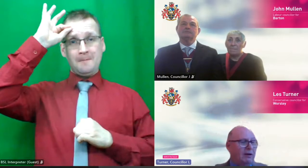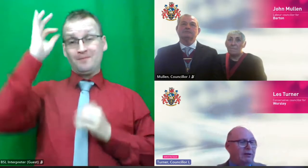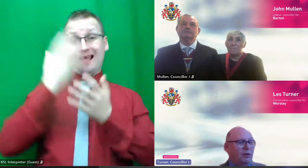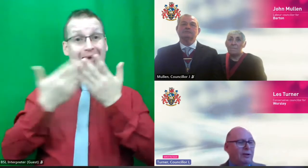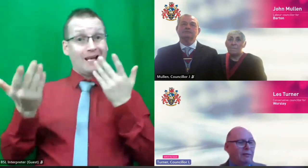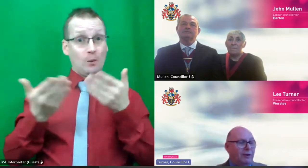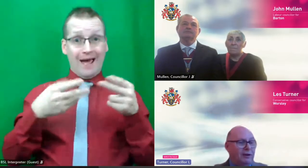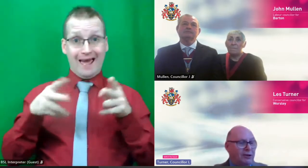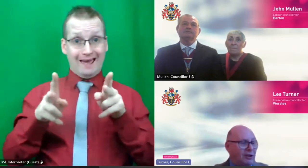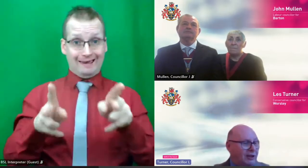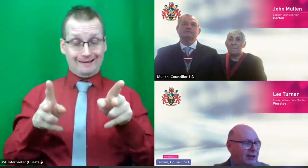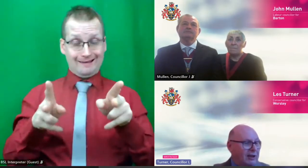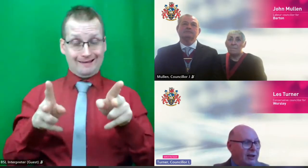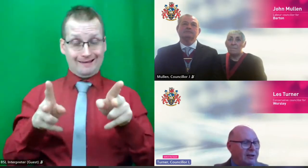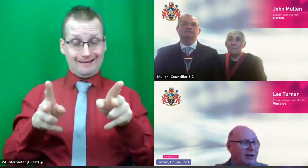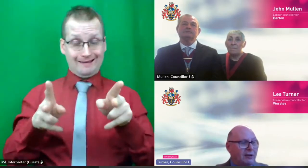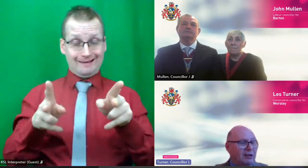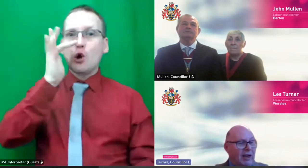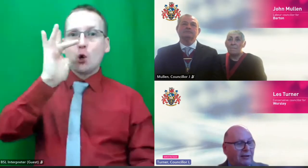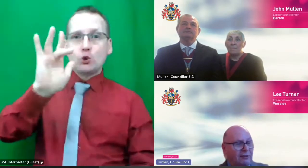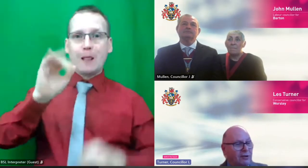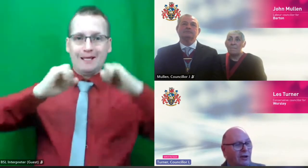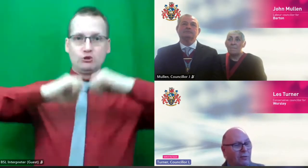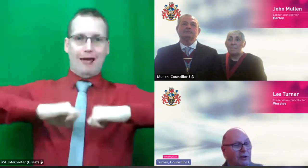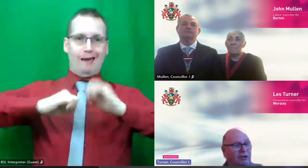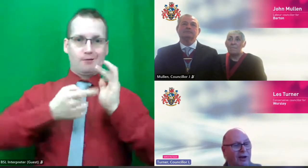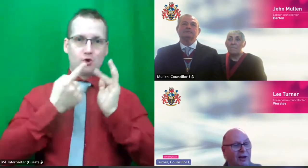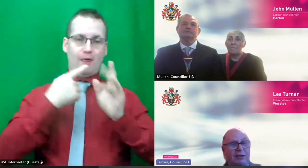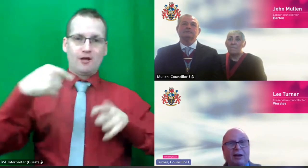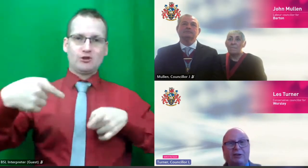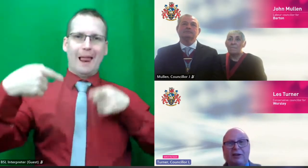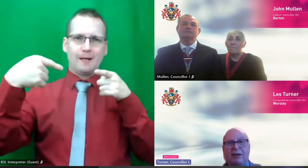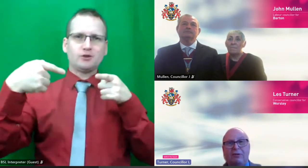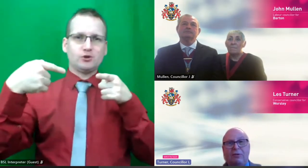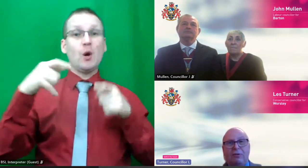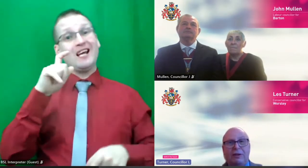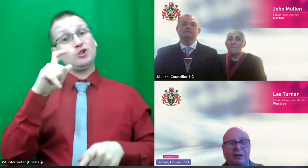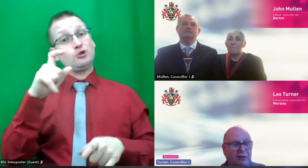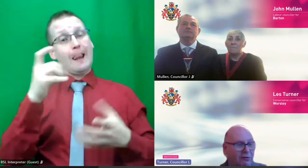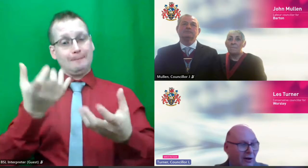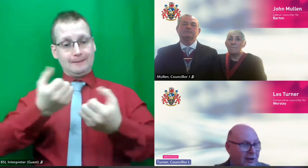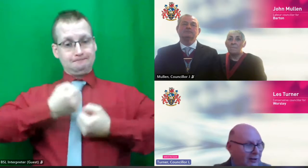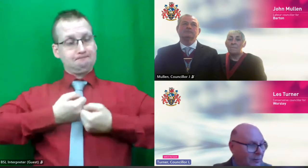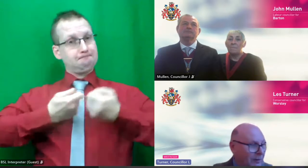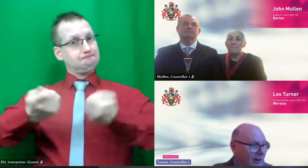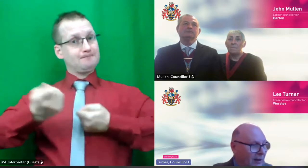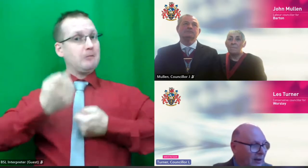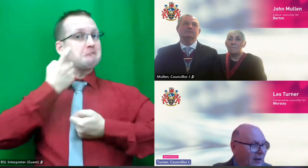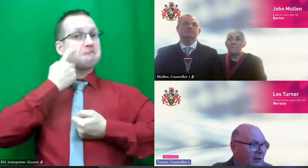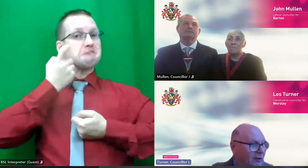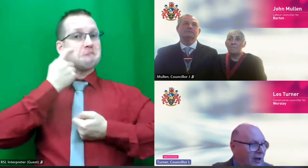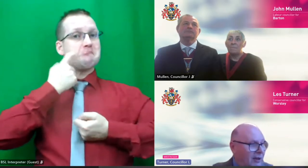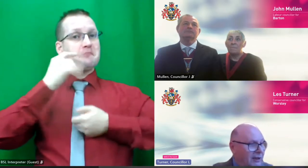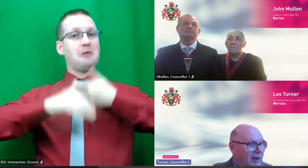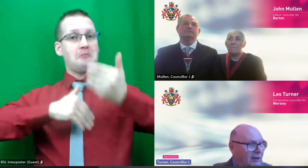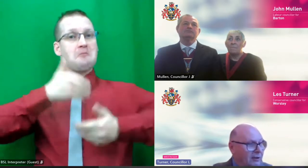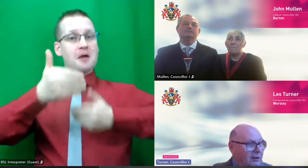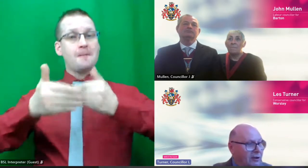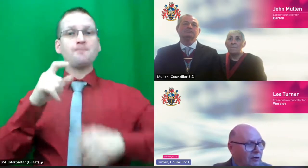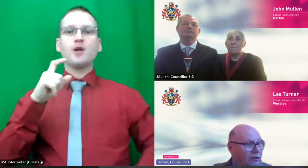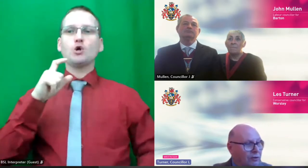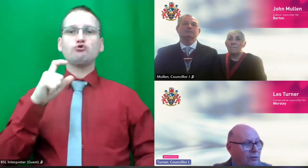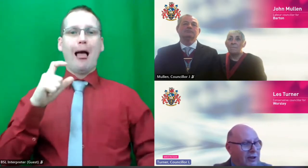but doing it virtually is another challenge which Charlie has taken all in his stride. Charlie